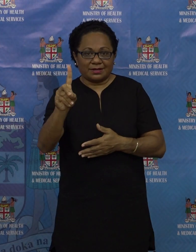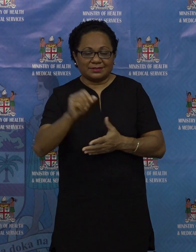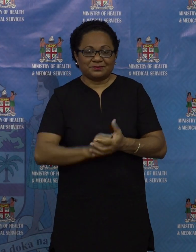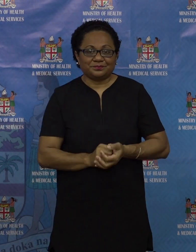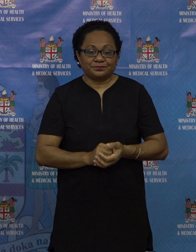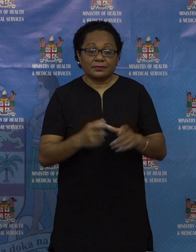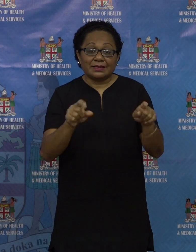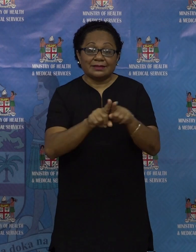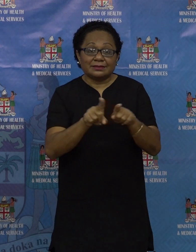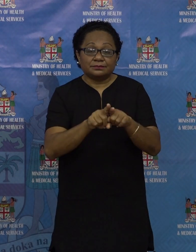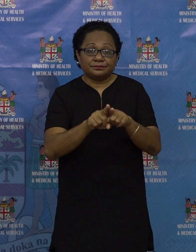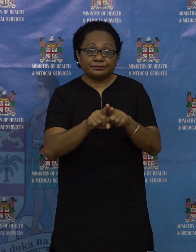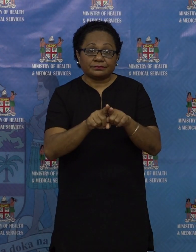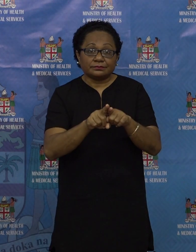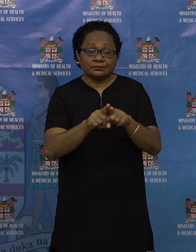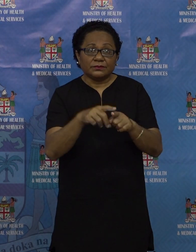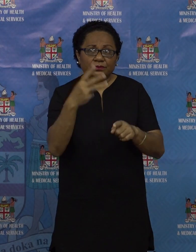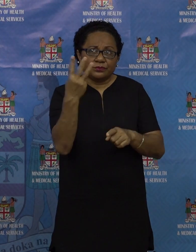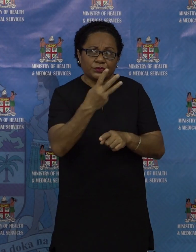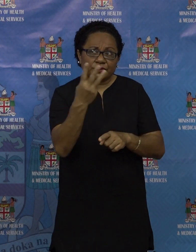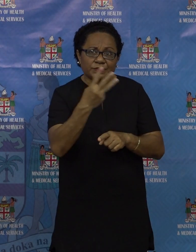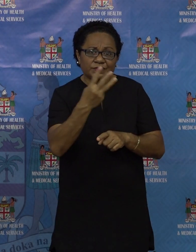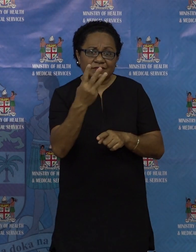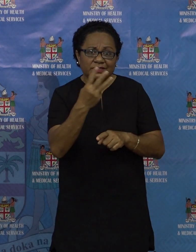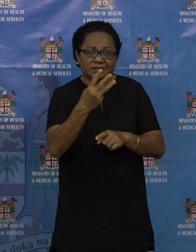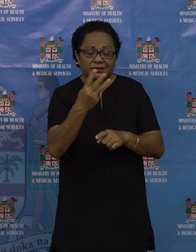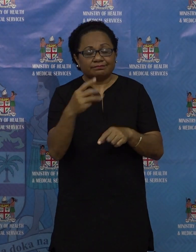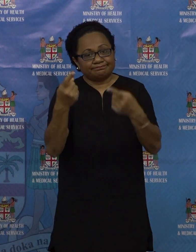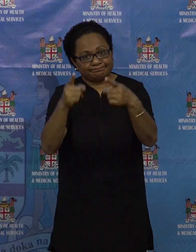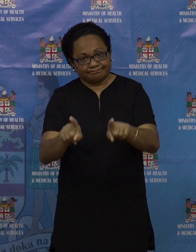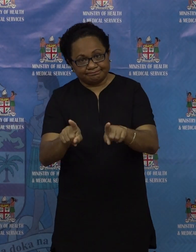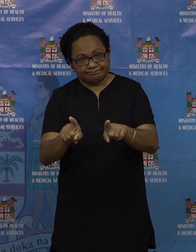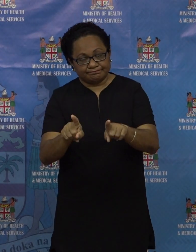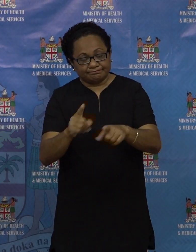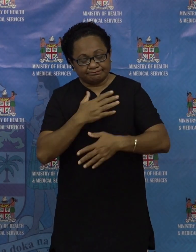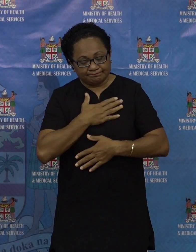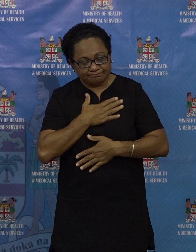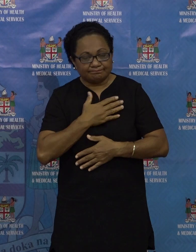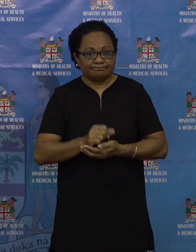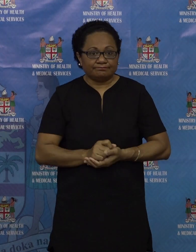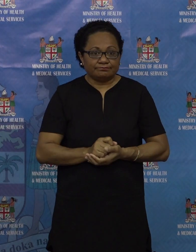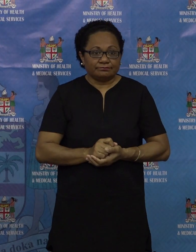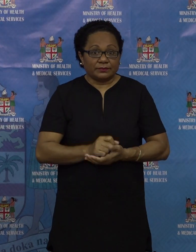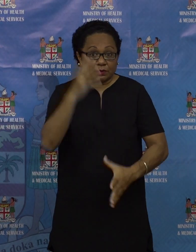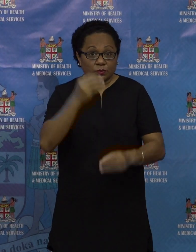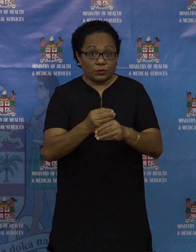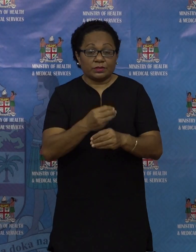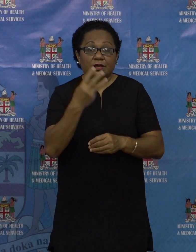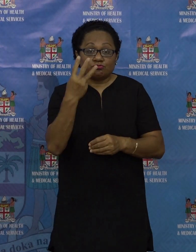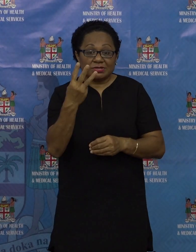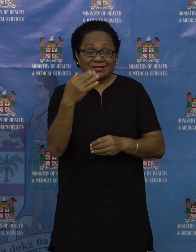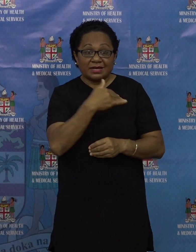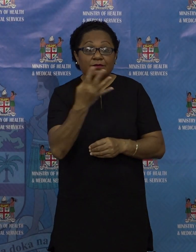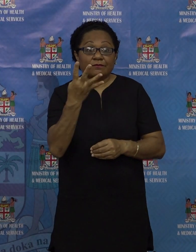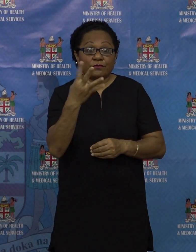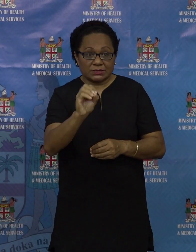We also have an additional 13 COVID-19 deaths to report, bringing our total up to 340 since March